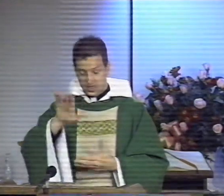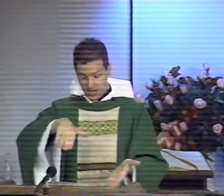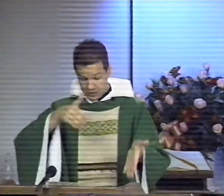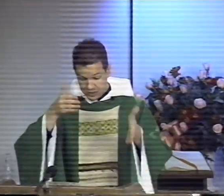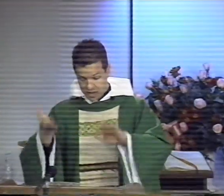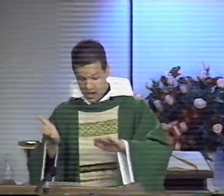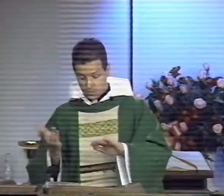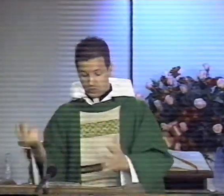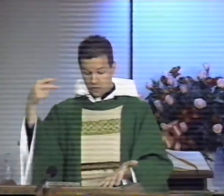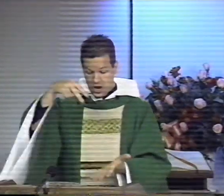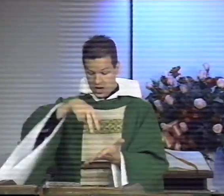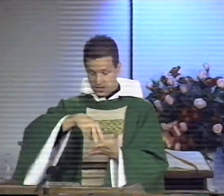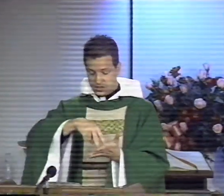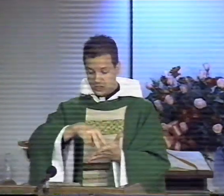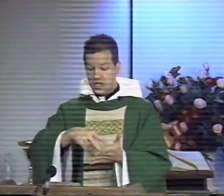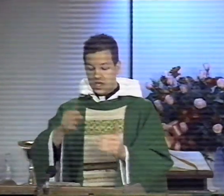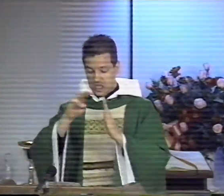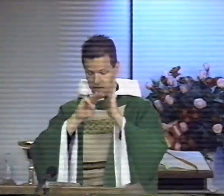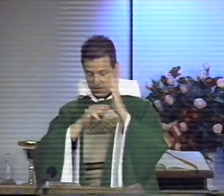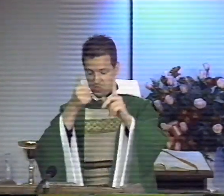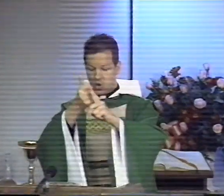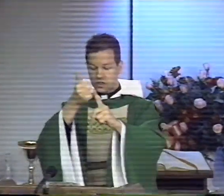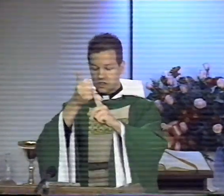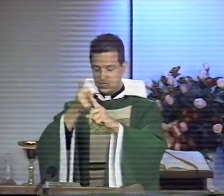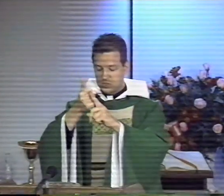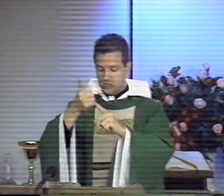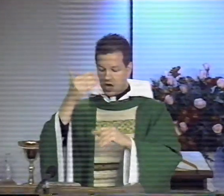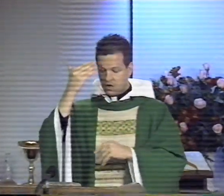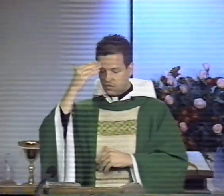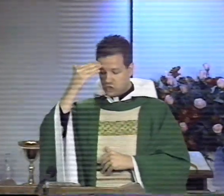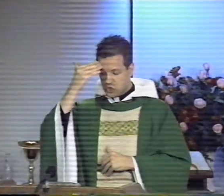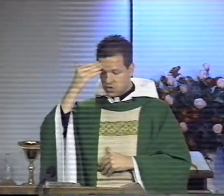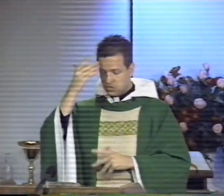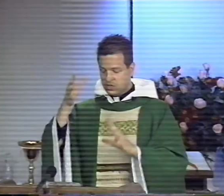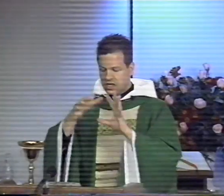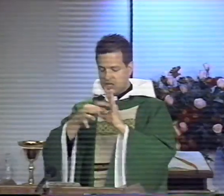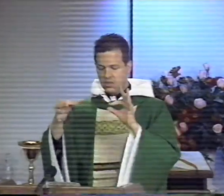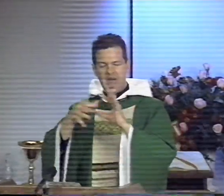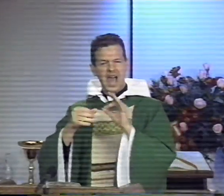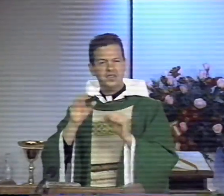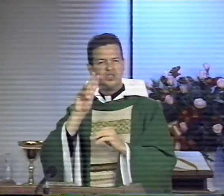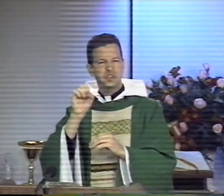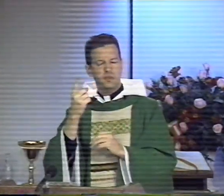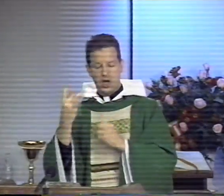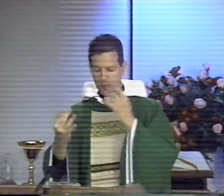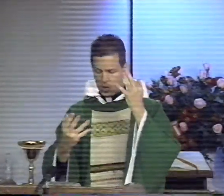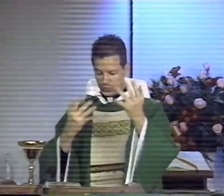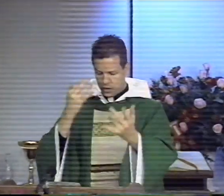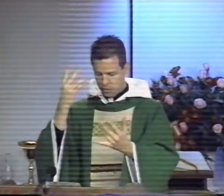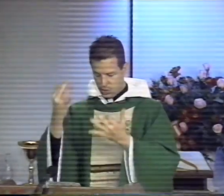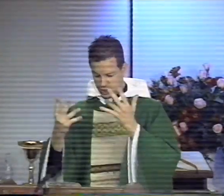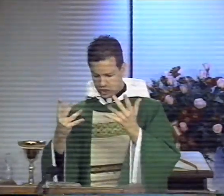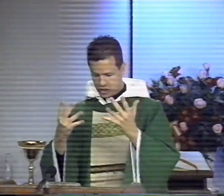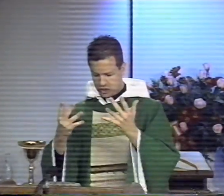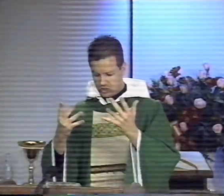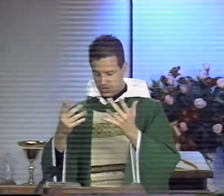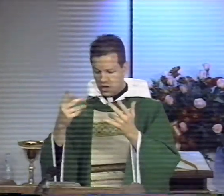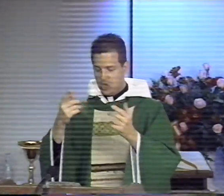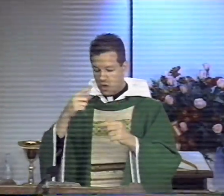That the dead will rise, even Moses himself knew in the passage about the bush,